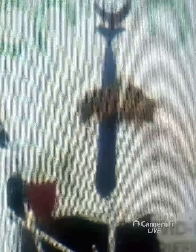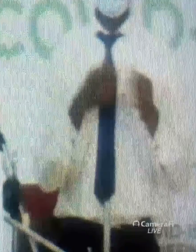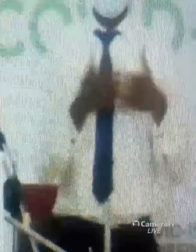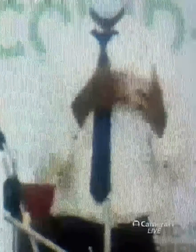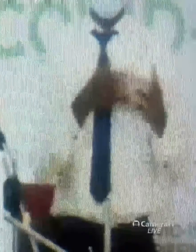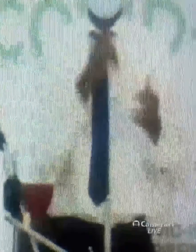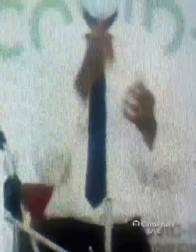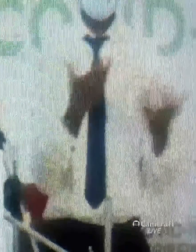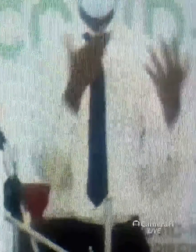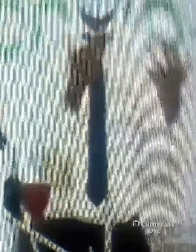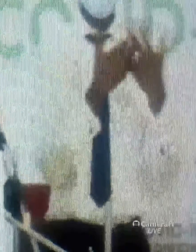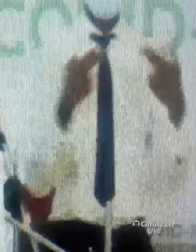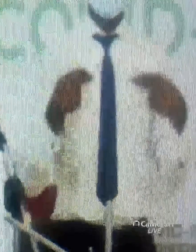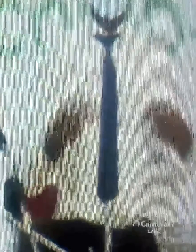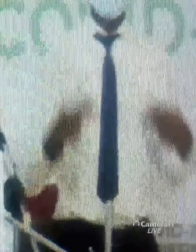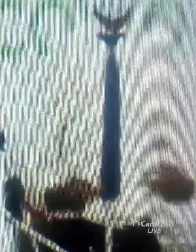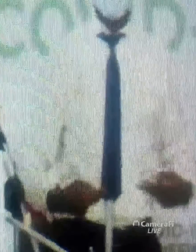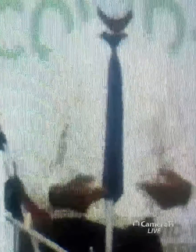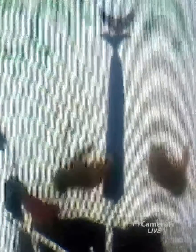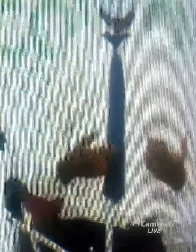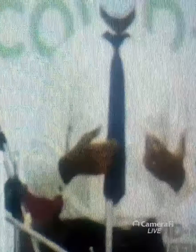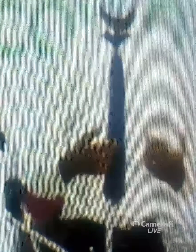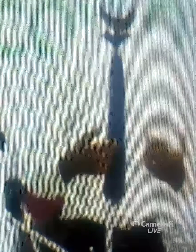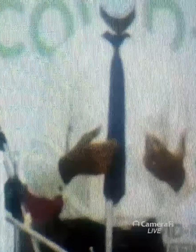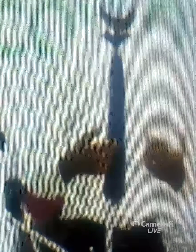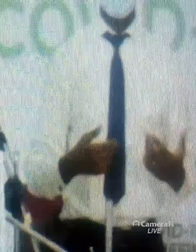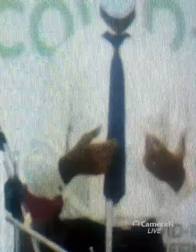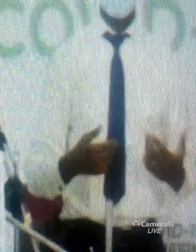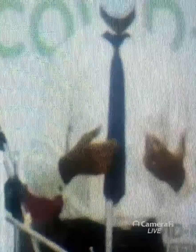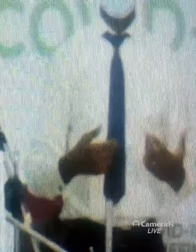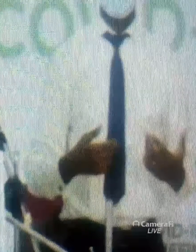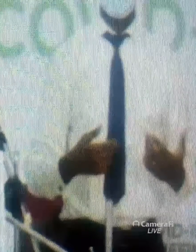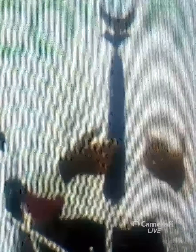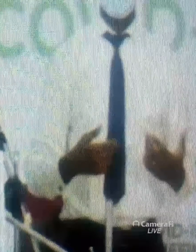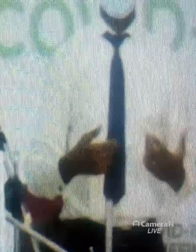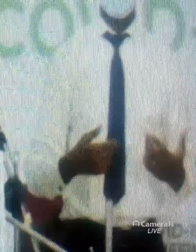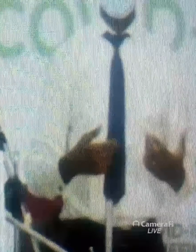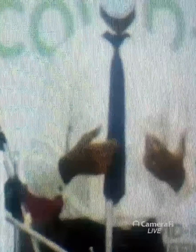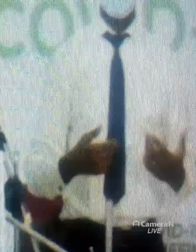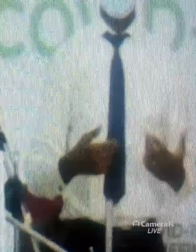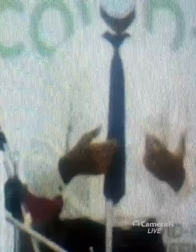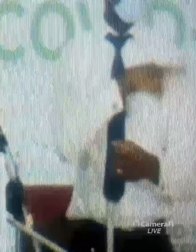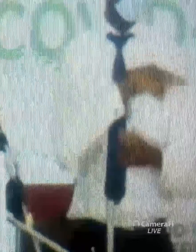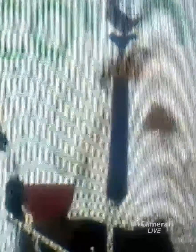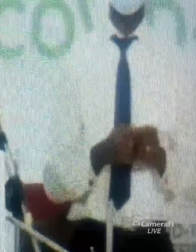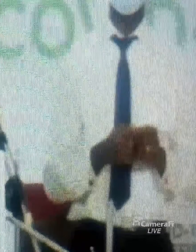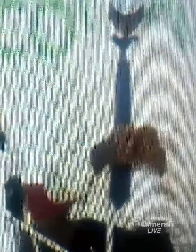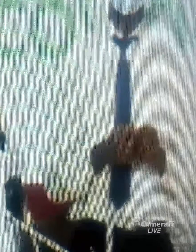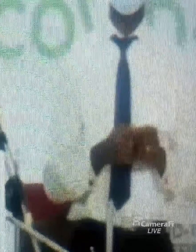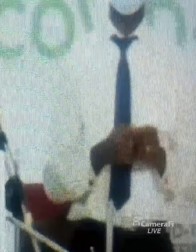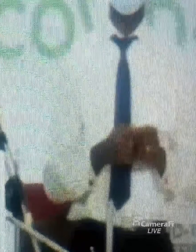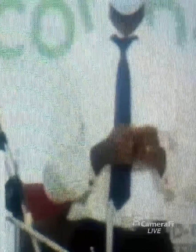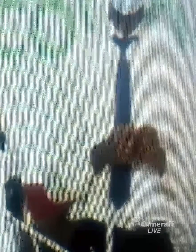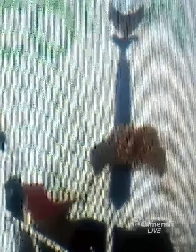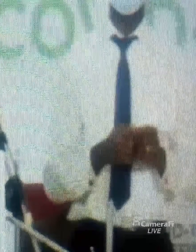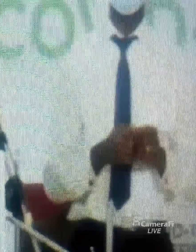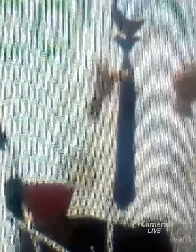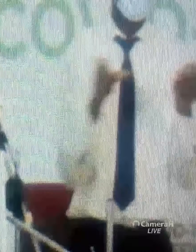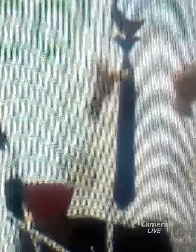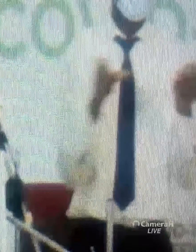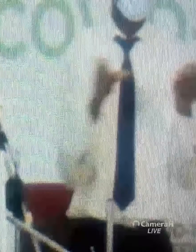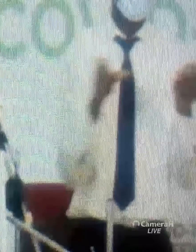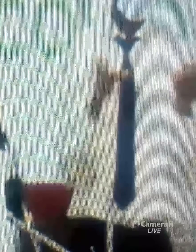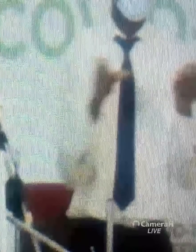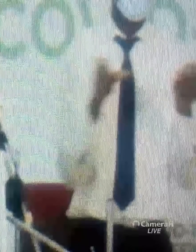the economy to some extent has benefited, because we now have a number of industries